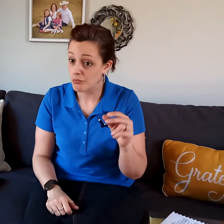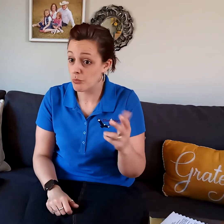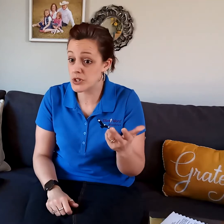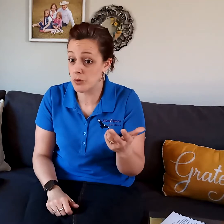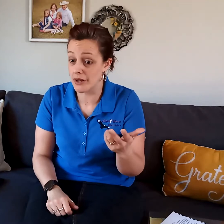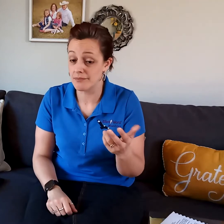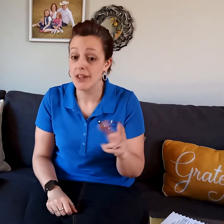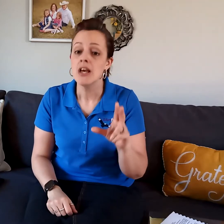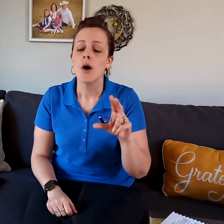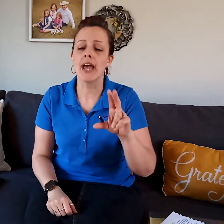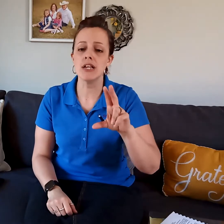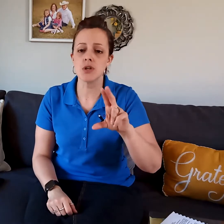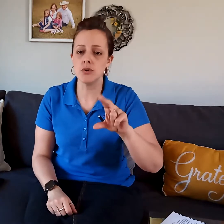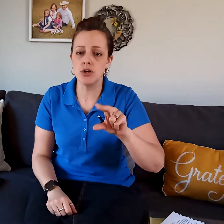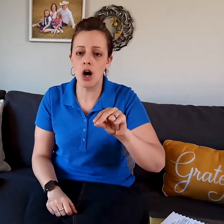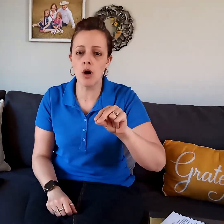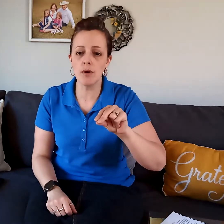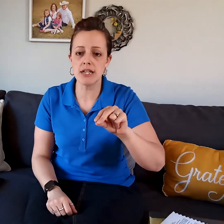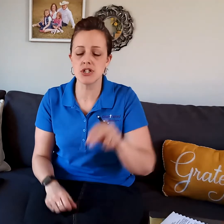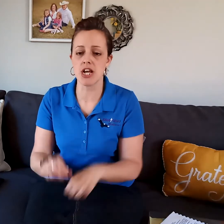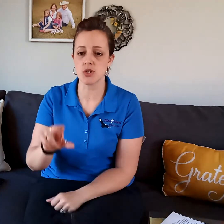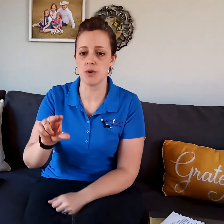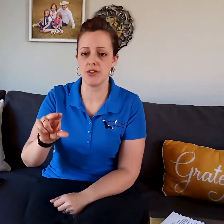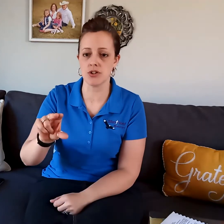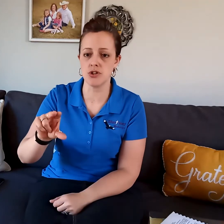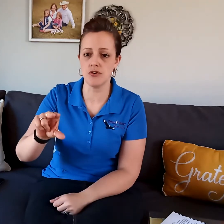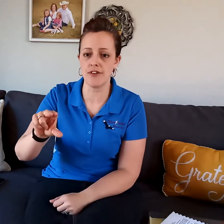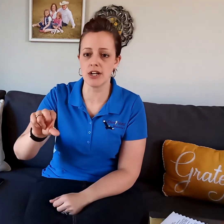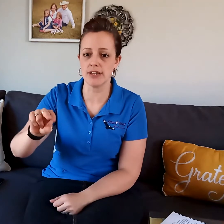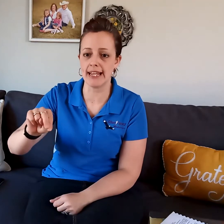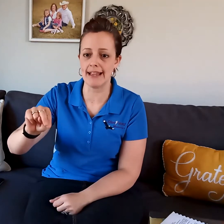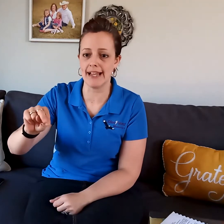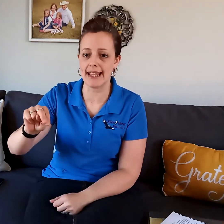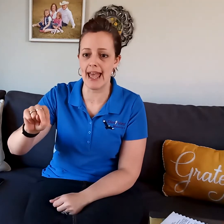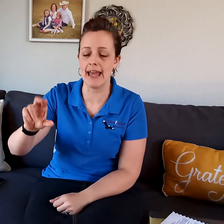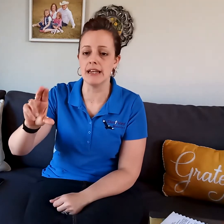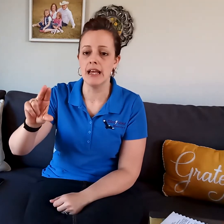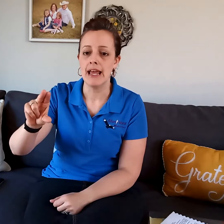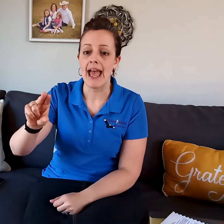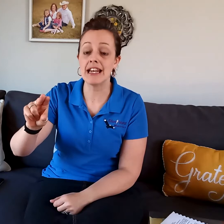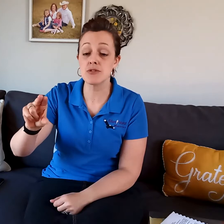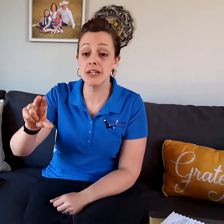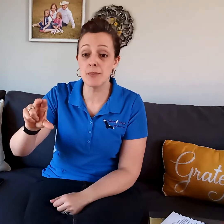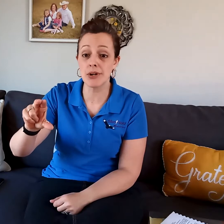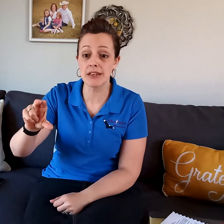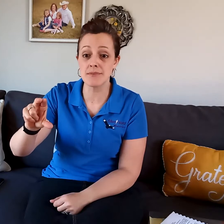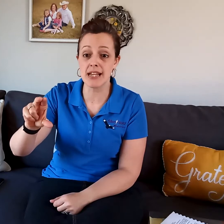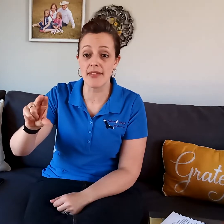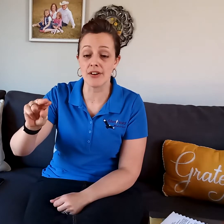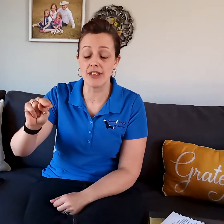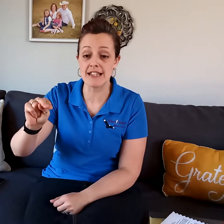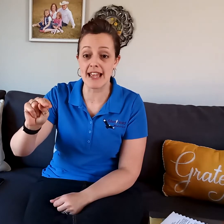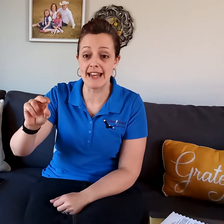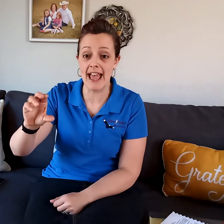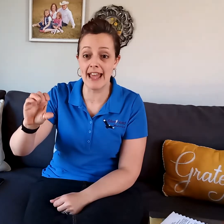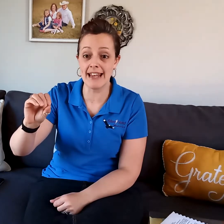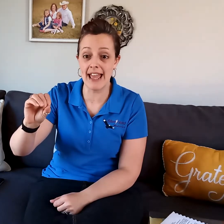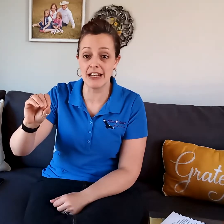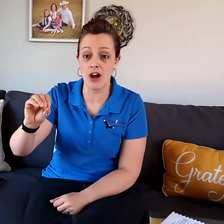Which one? Okay, so no is just with your two fingers, like N, and it's really putting them together. It's an N and an